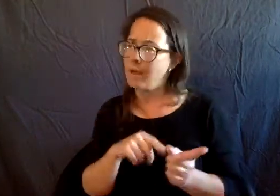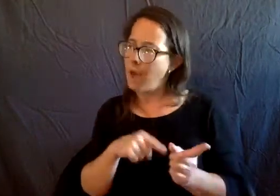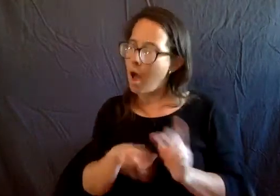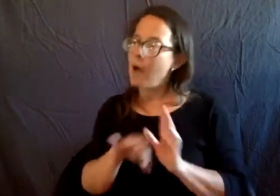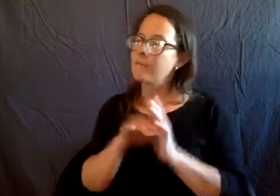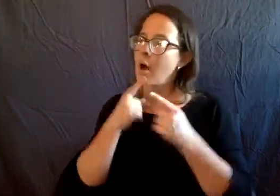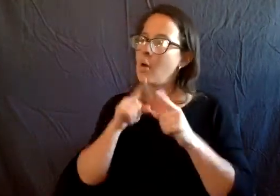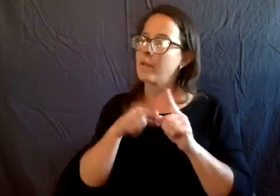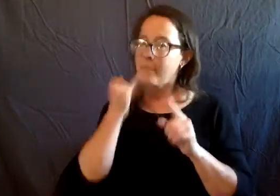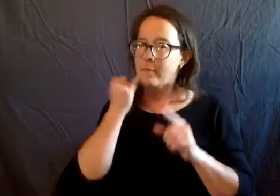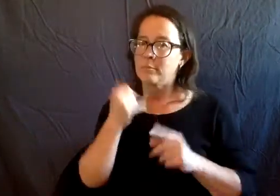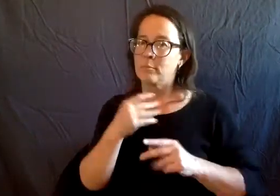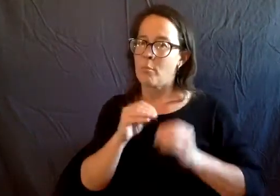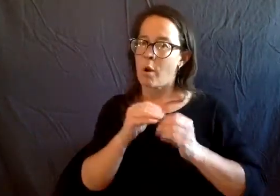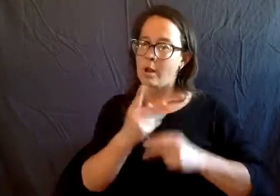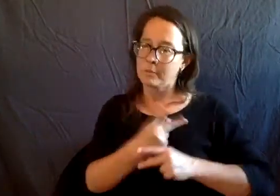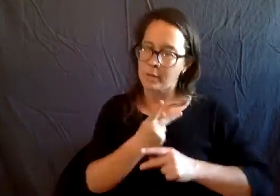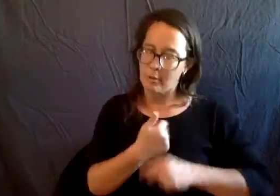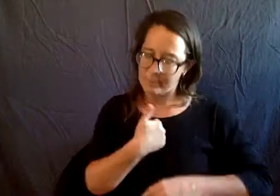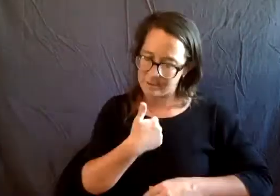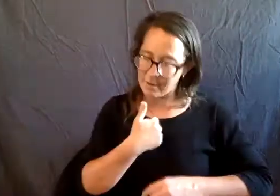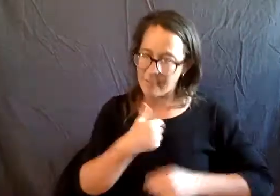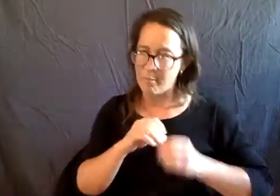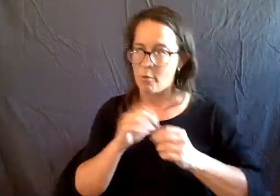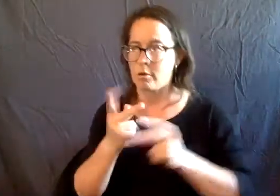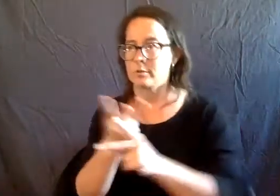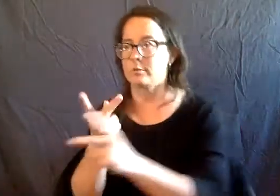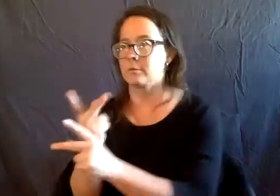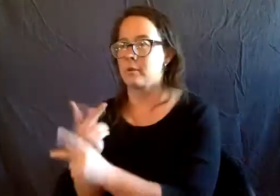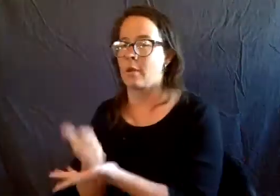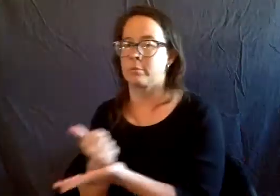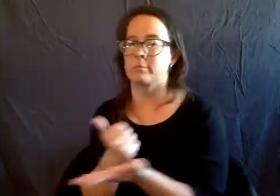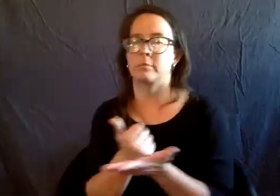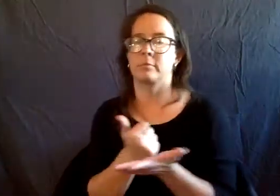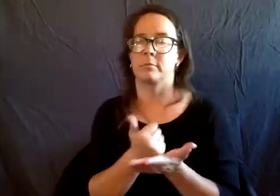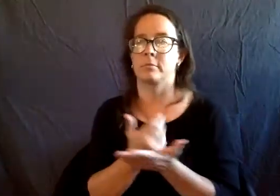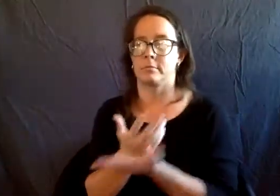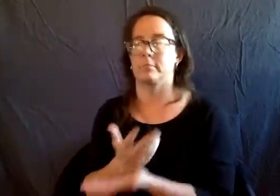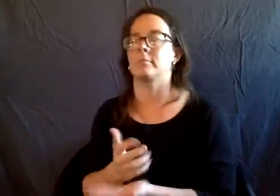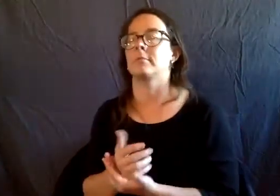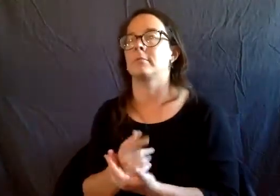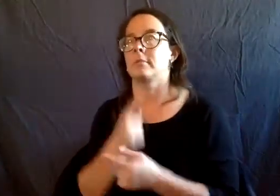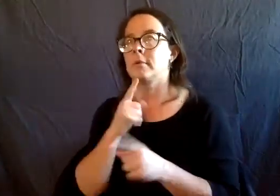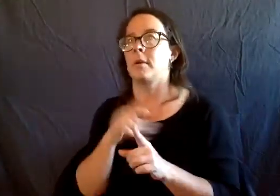me. Early in my time in the program, my father started going back to